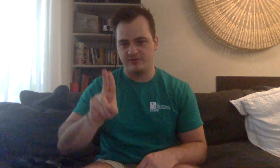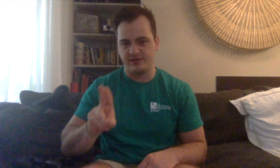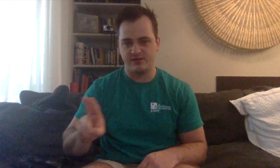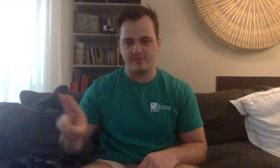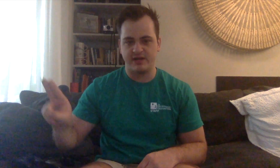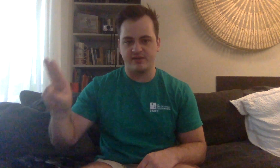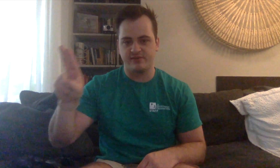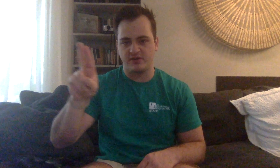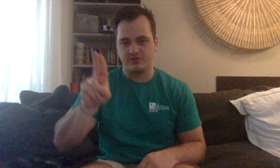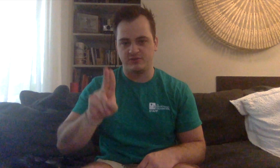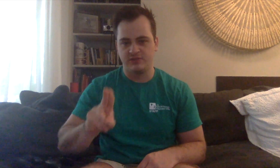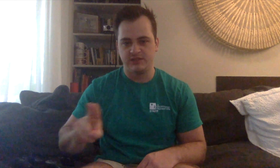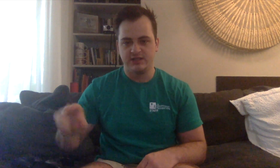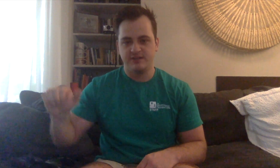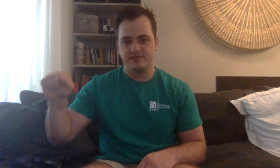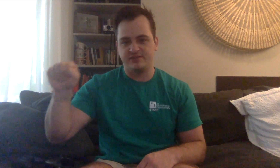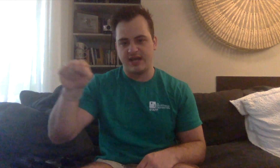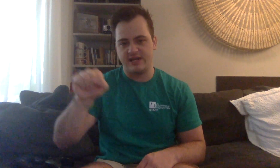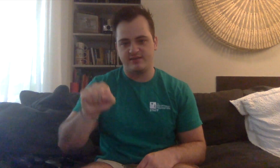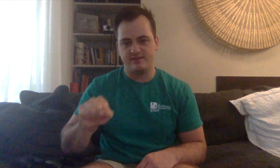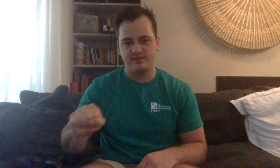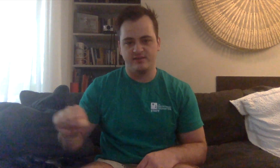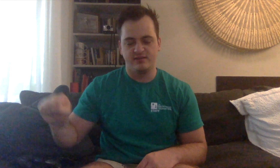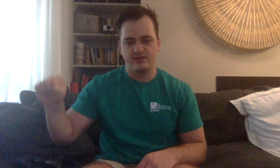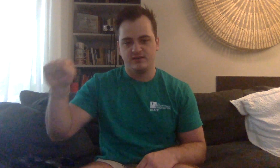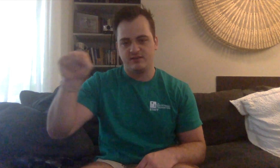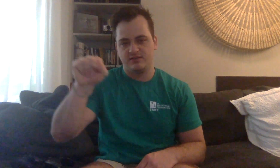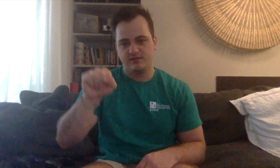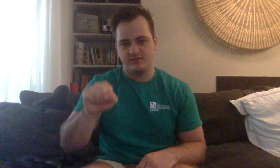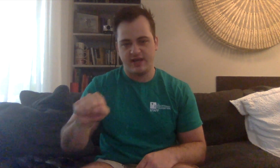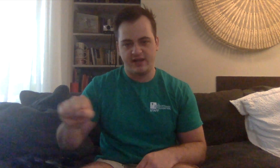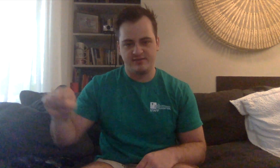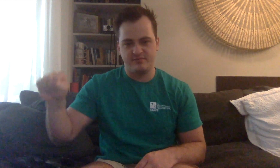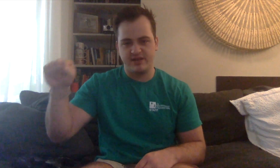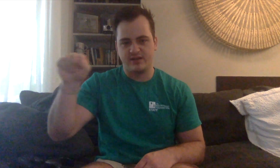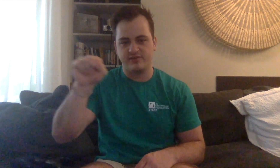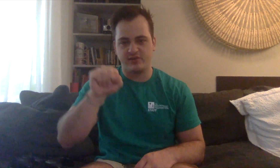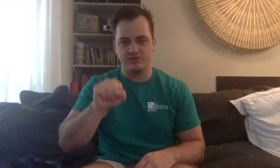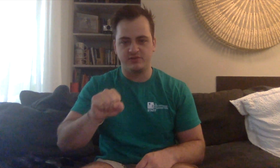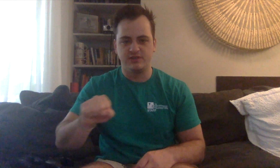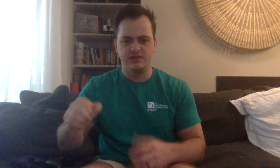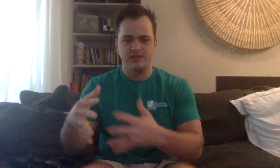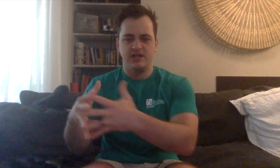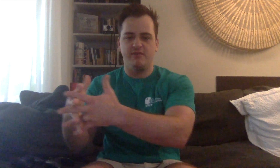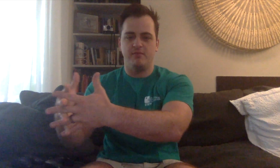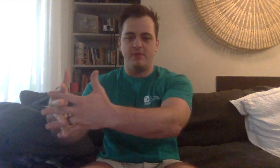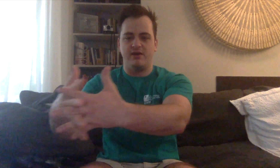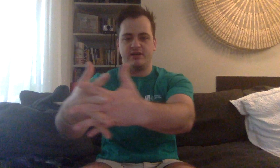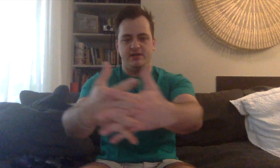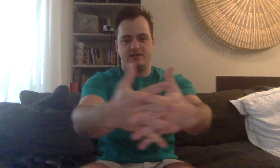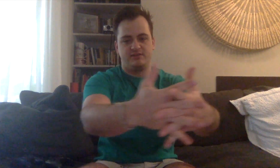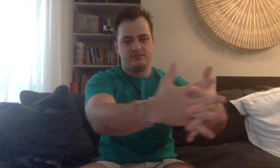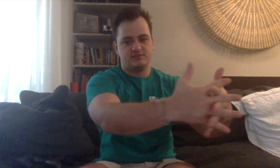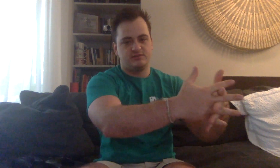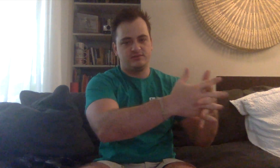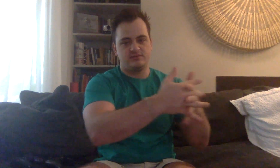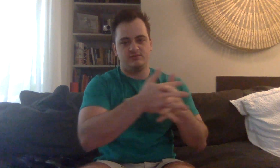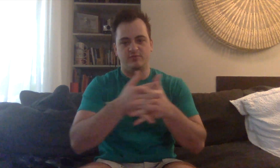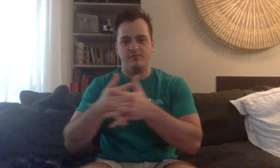here making the circle, States, S making a circle, of America. Remember to